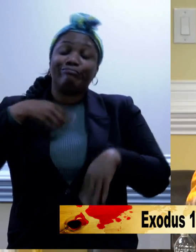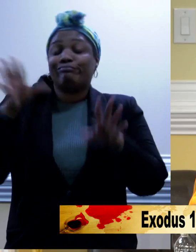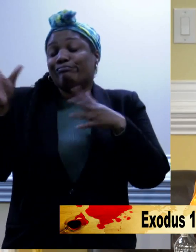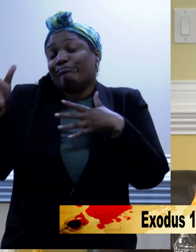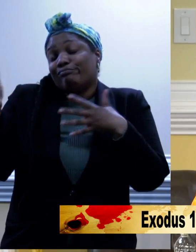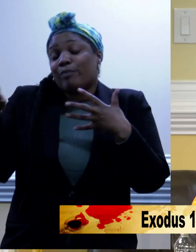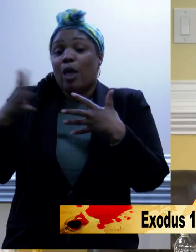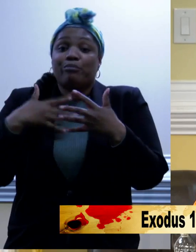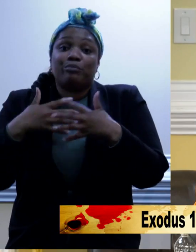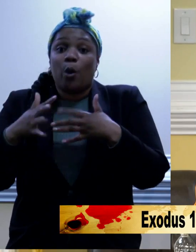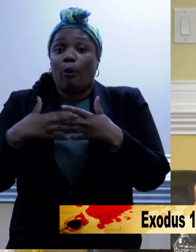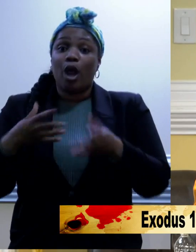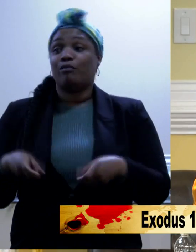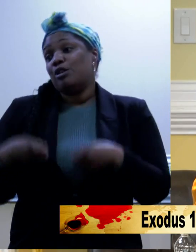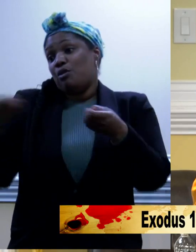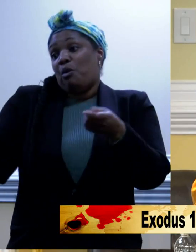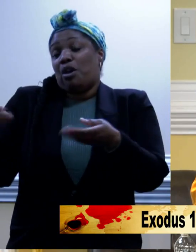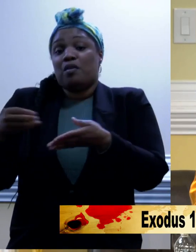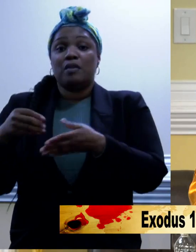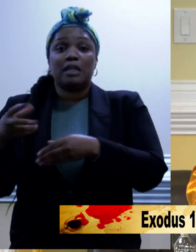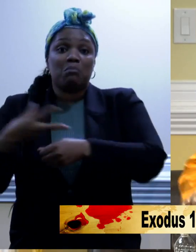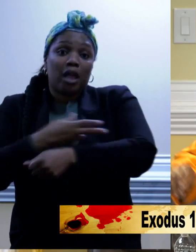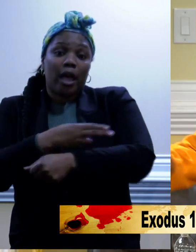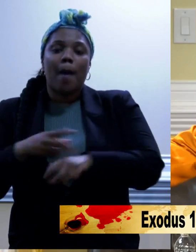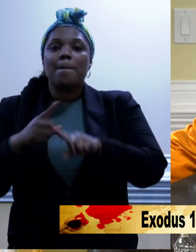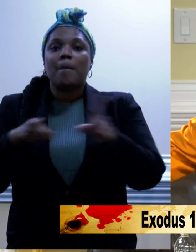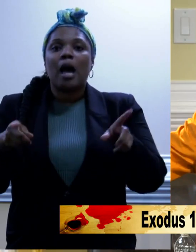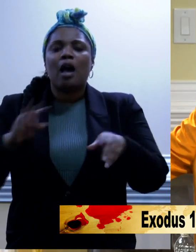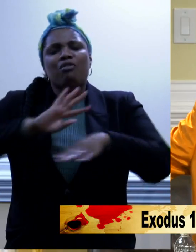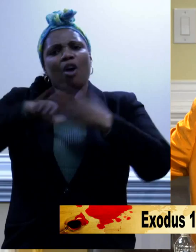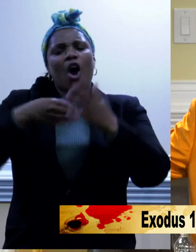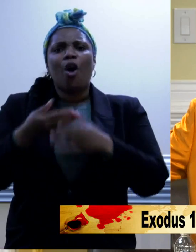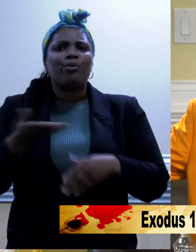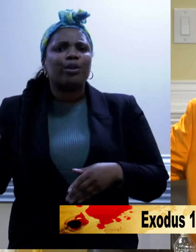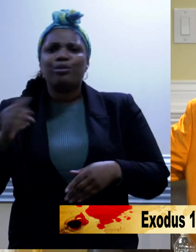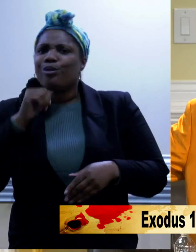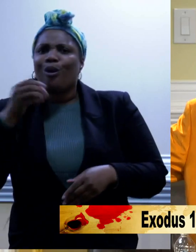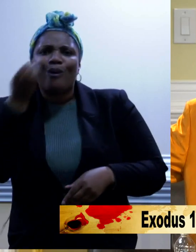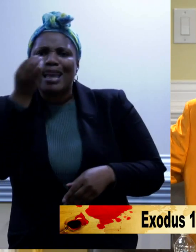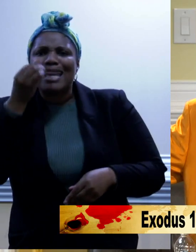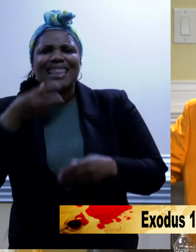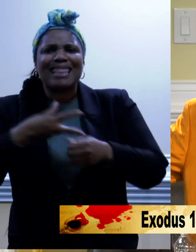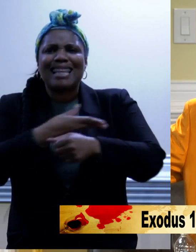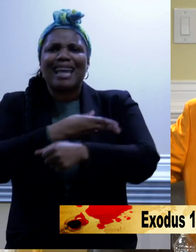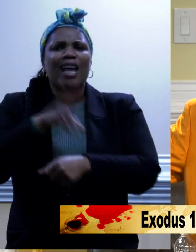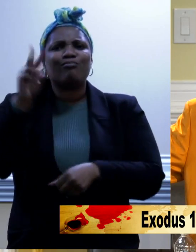well sell them the lamb. But the whole thing is, you do not eat the lamb anymore.